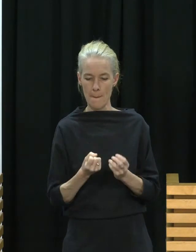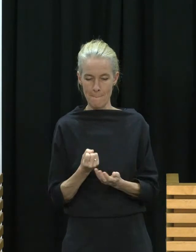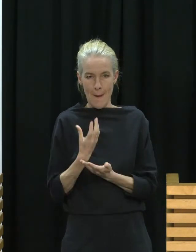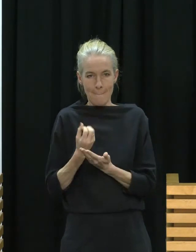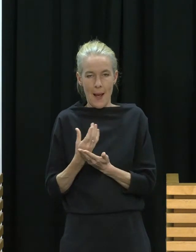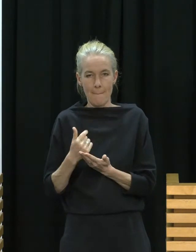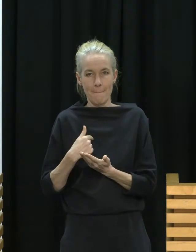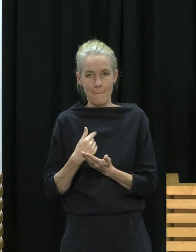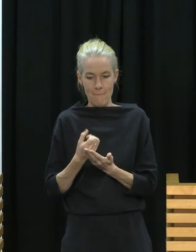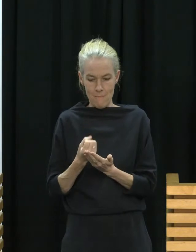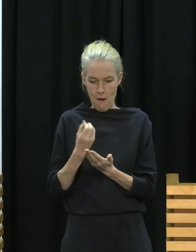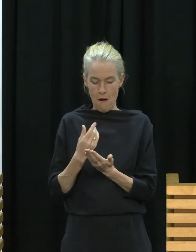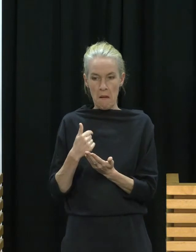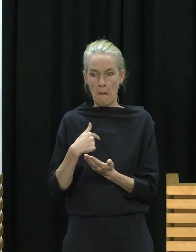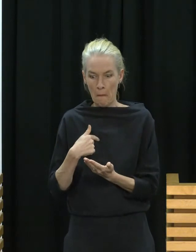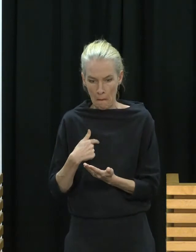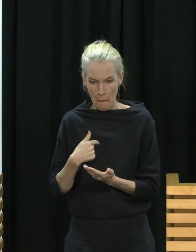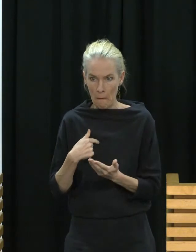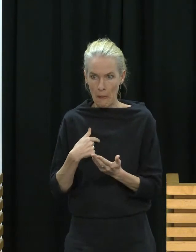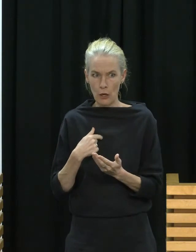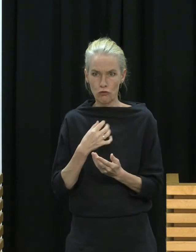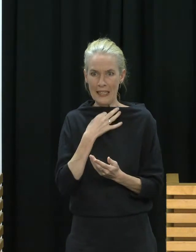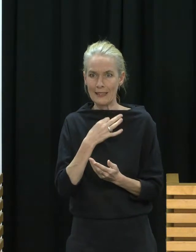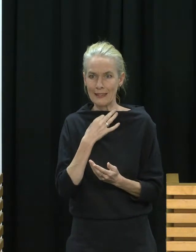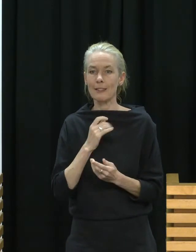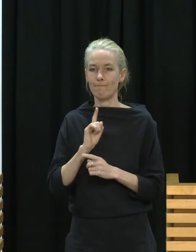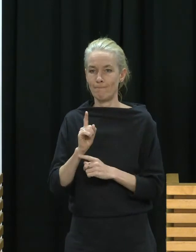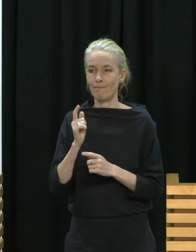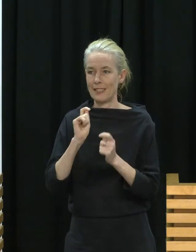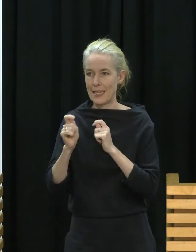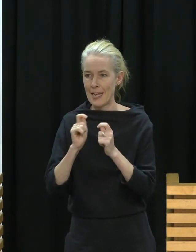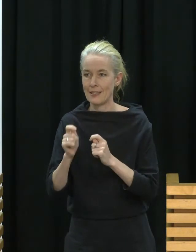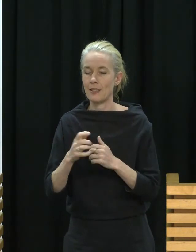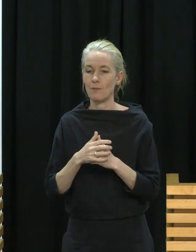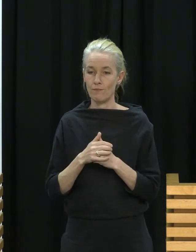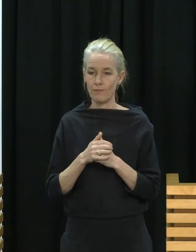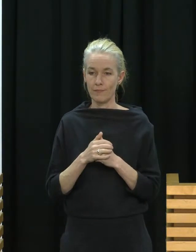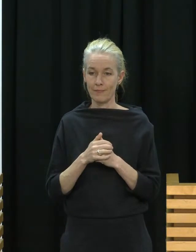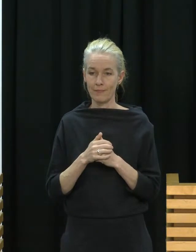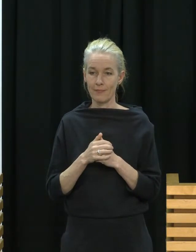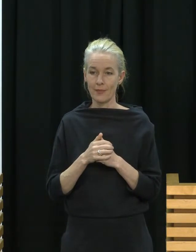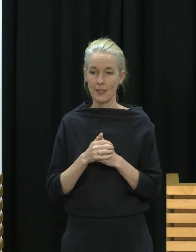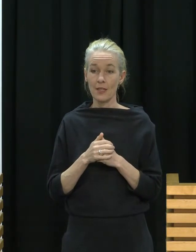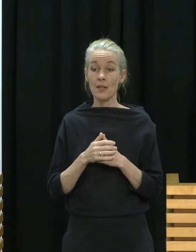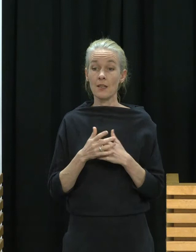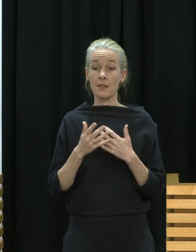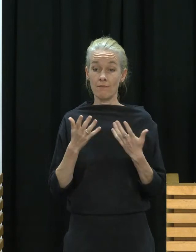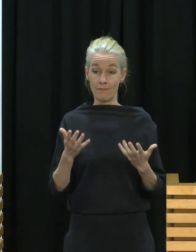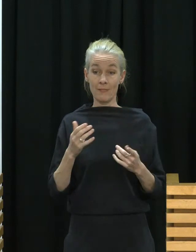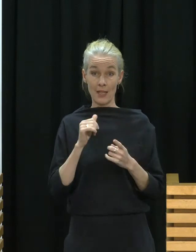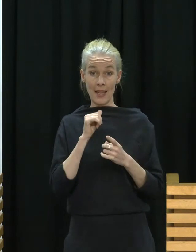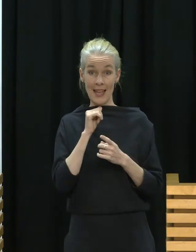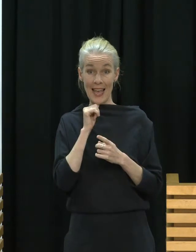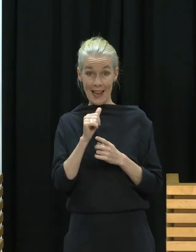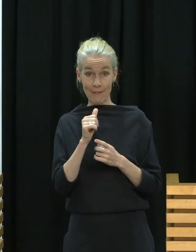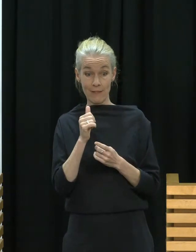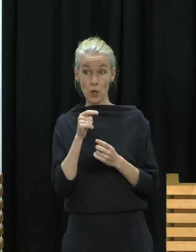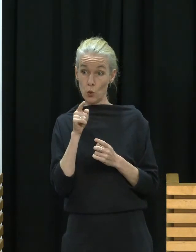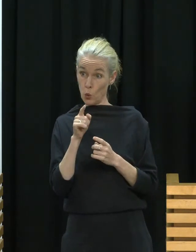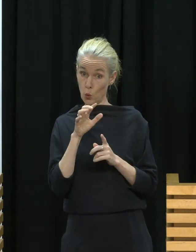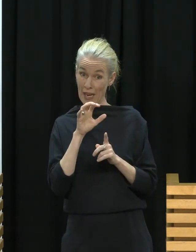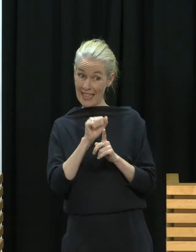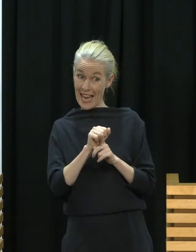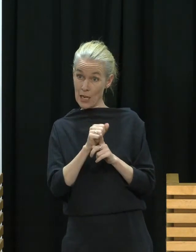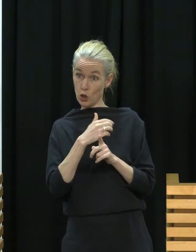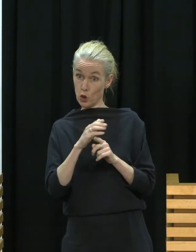necessarily be here in Wellington, and would we find out before a 1 o'clock briefing like this? Obviously, when we get a positive case, we do release that information